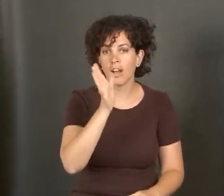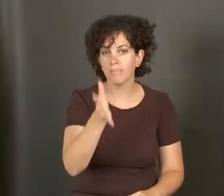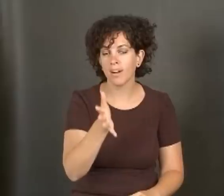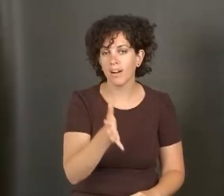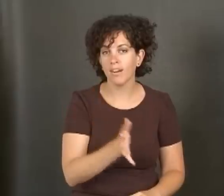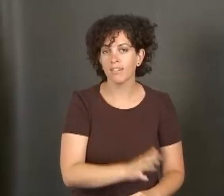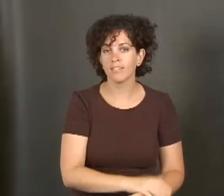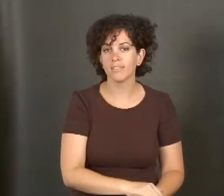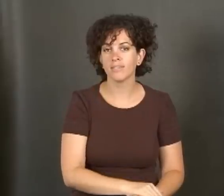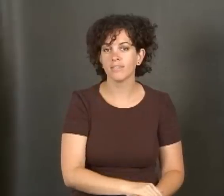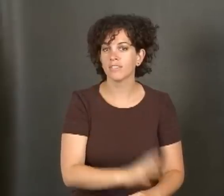grandma,